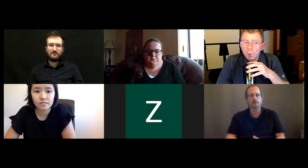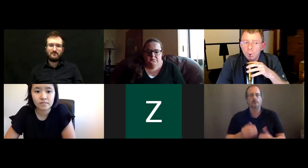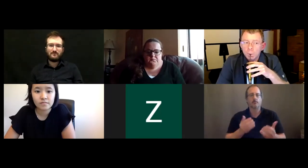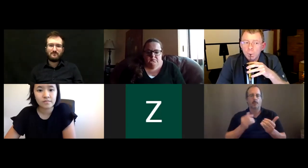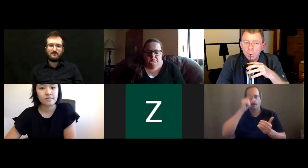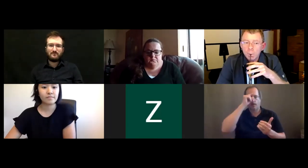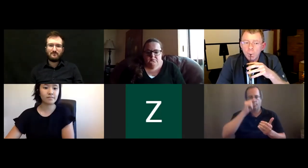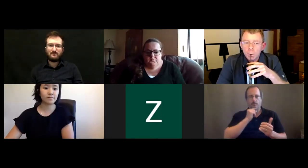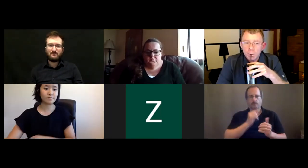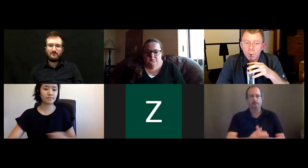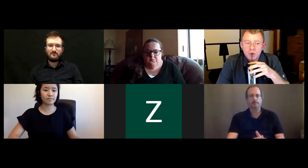We're just waiting for Gary.